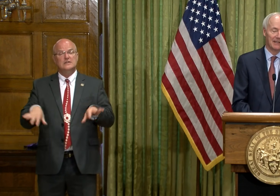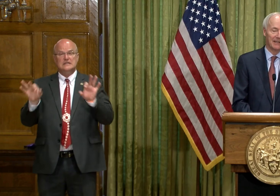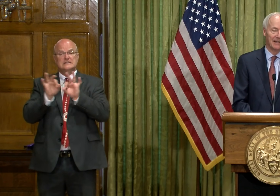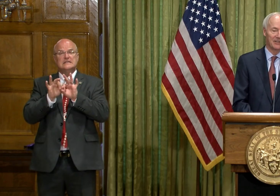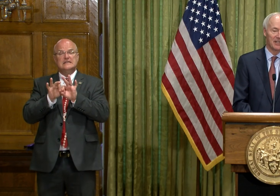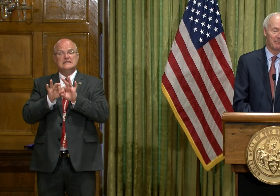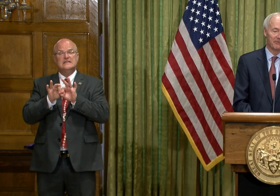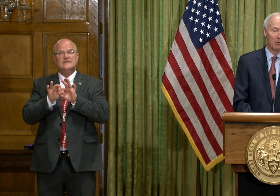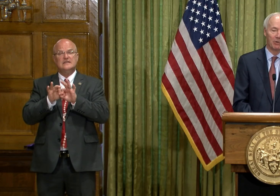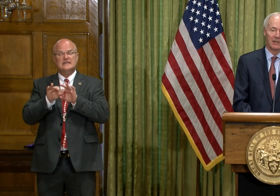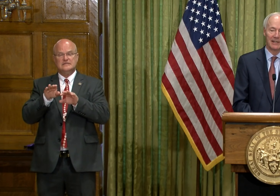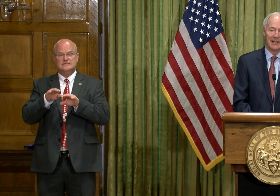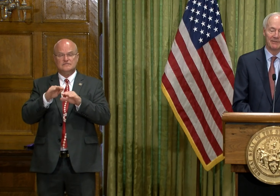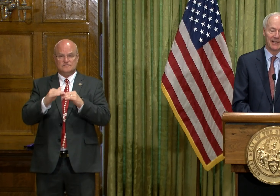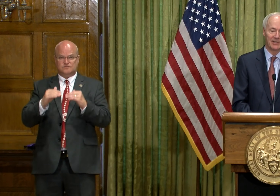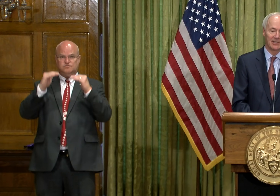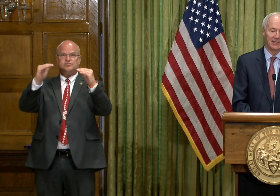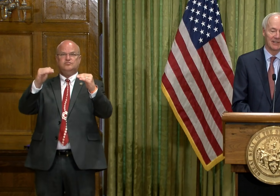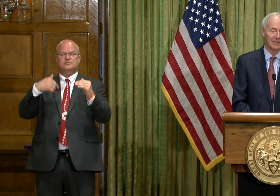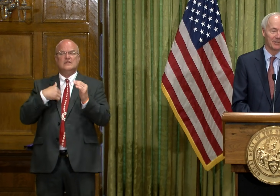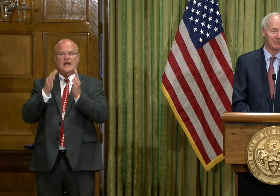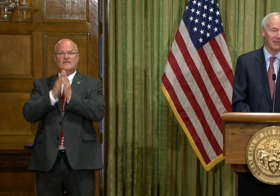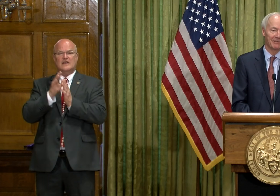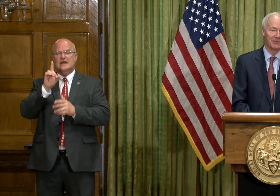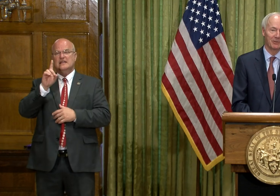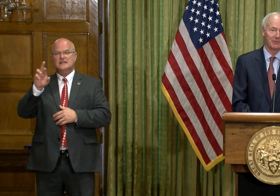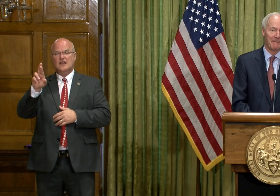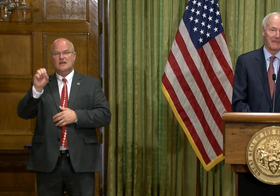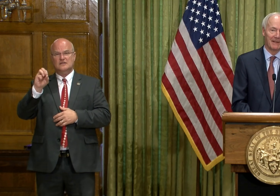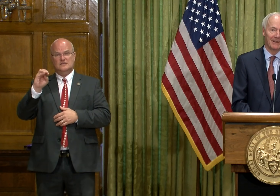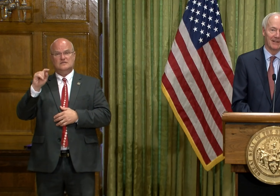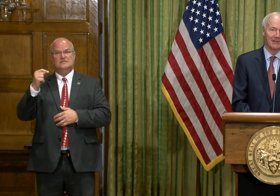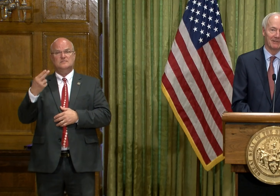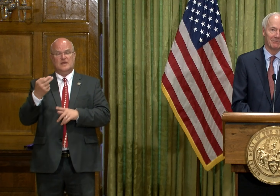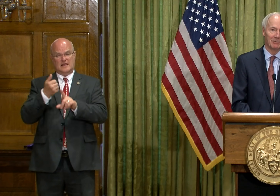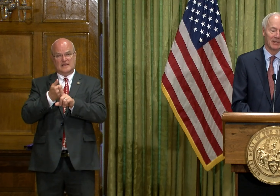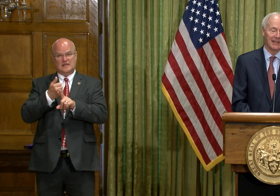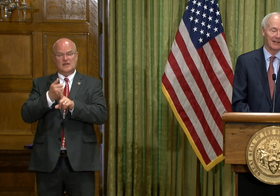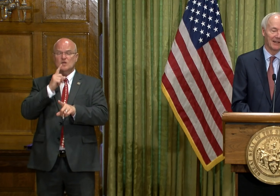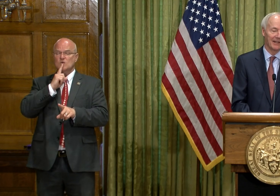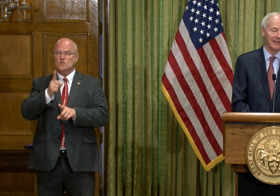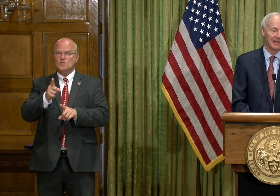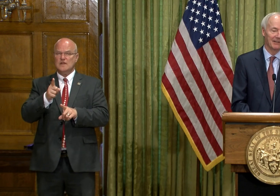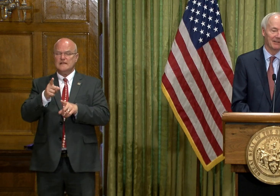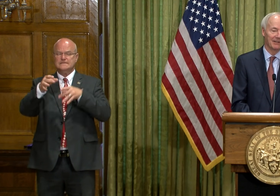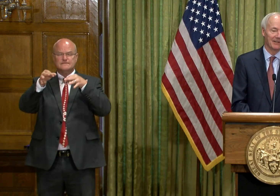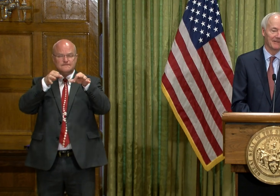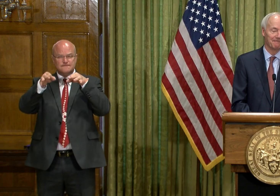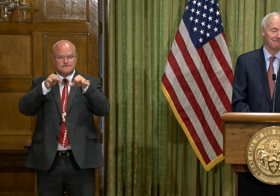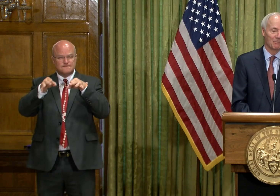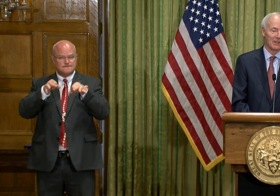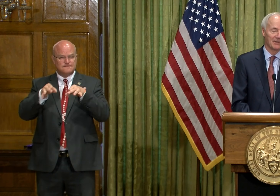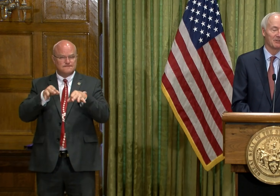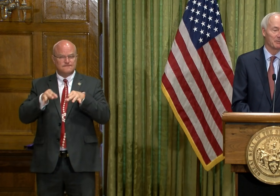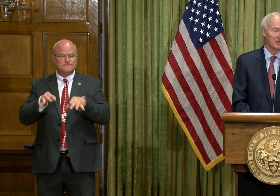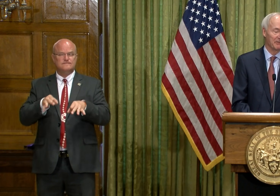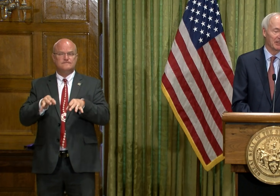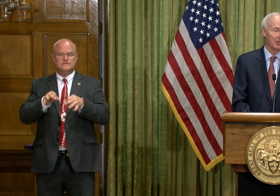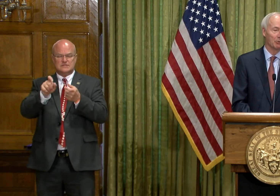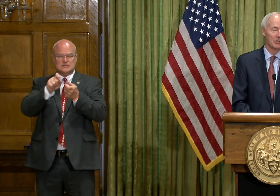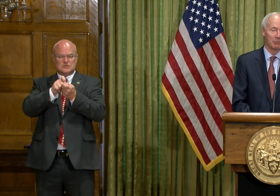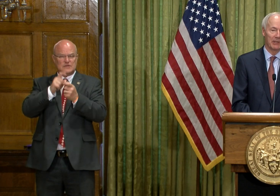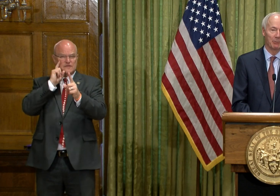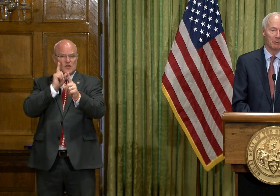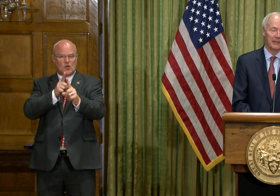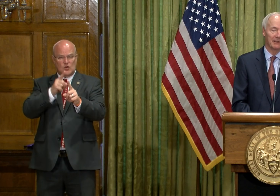significant step forward, and I've asked Dr. Smith to really outline some